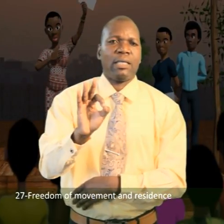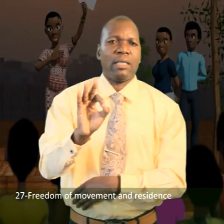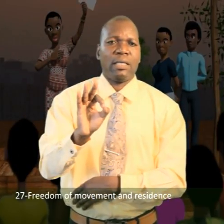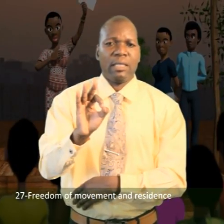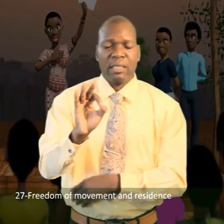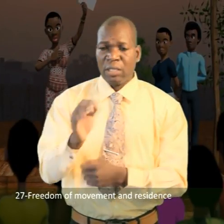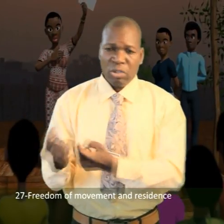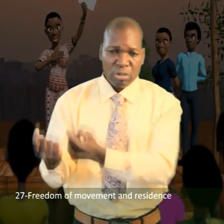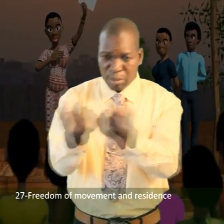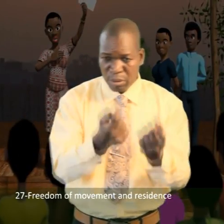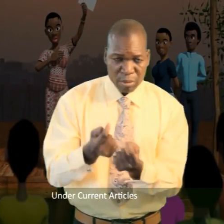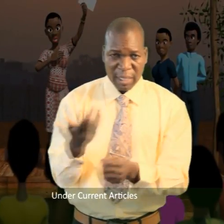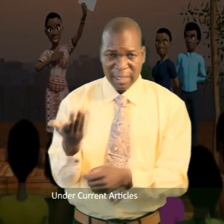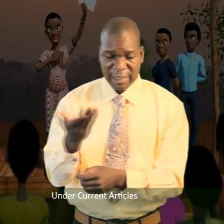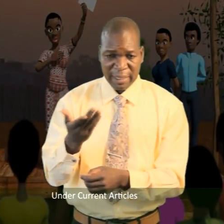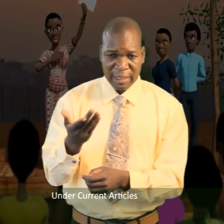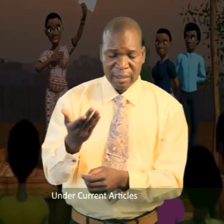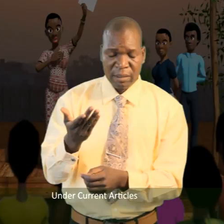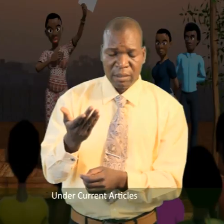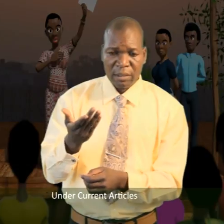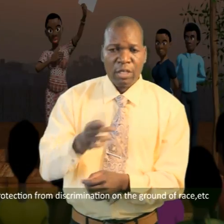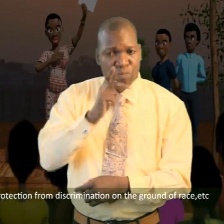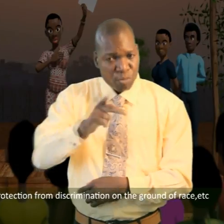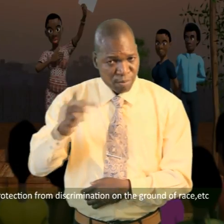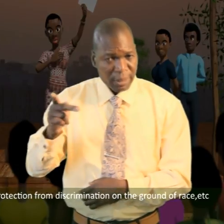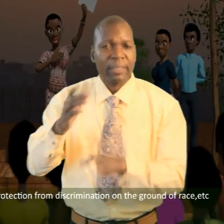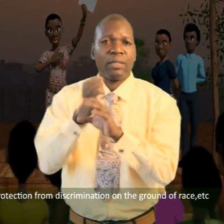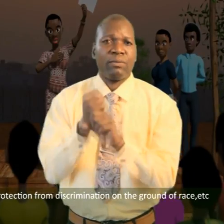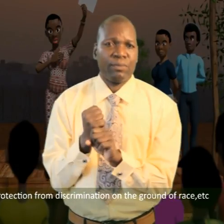residence. Under current articles, 23,